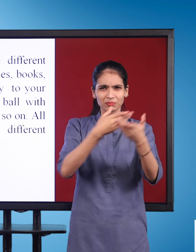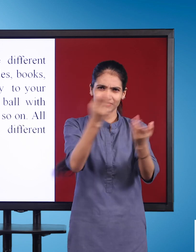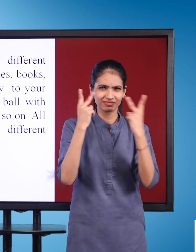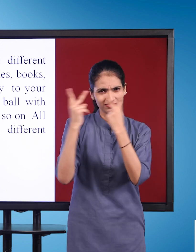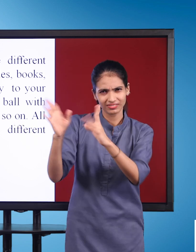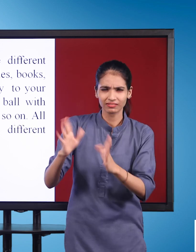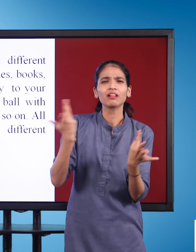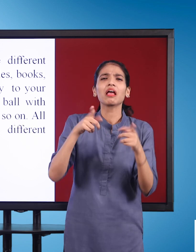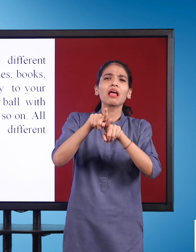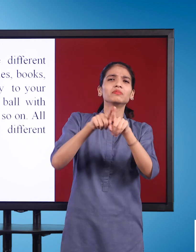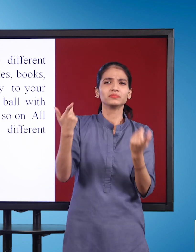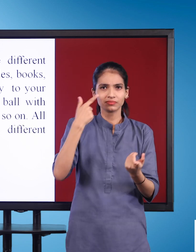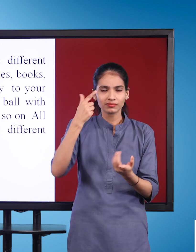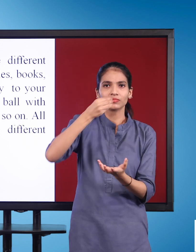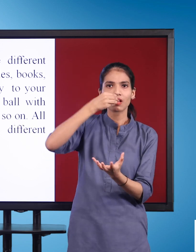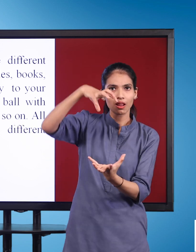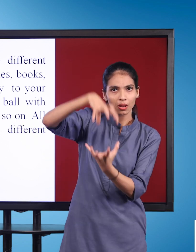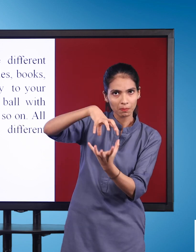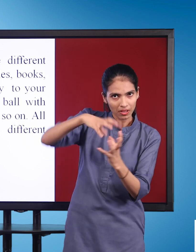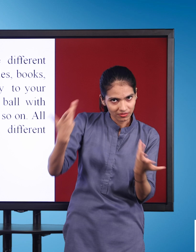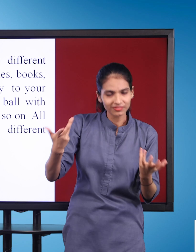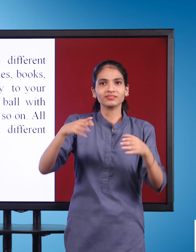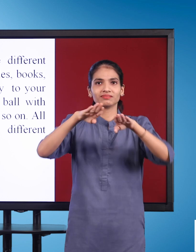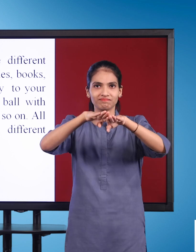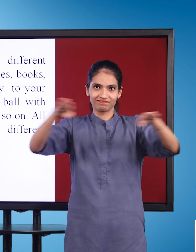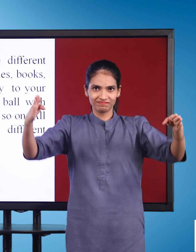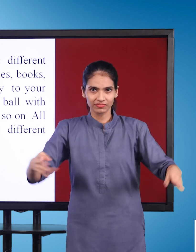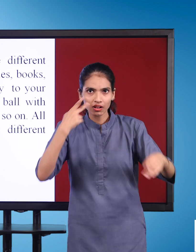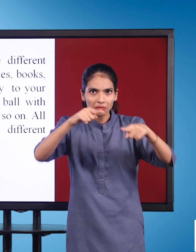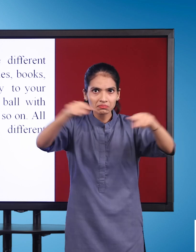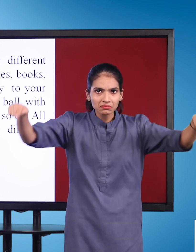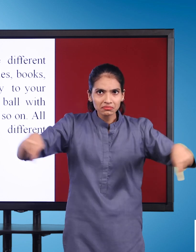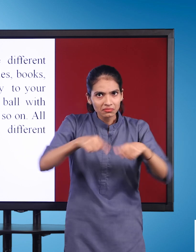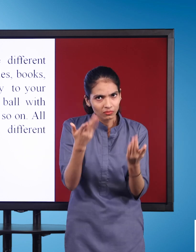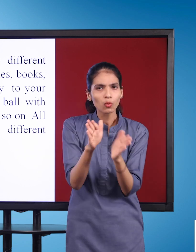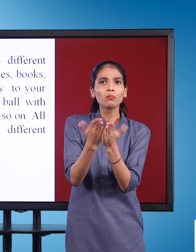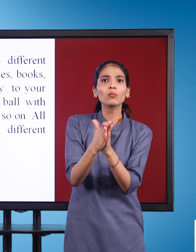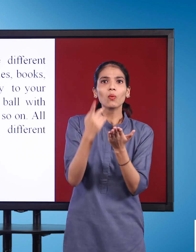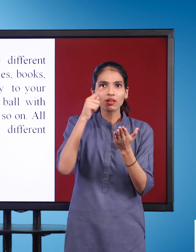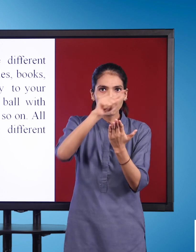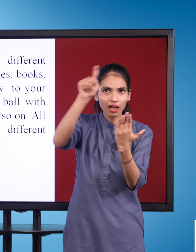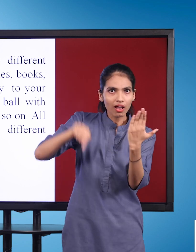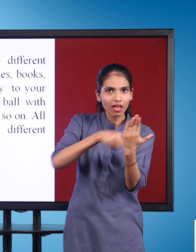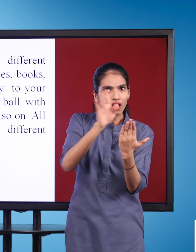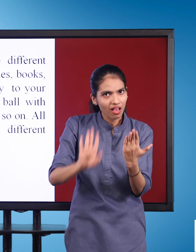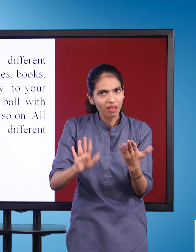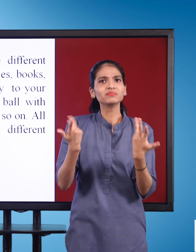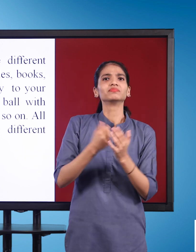You observe and use different objects like boxes, tables, books, the tiffin box you carry to your school